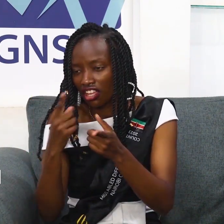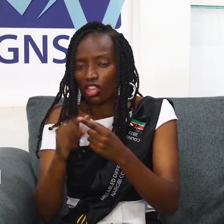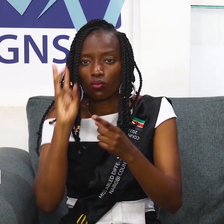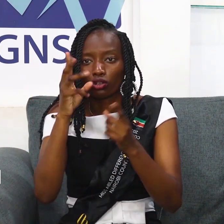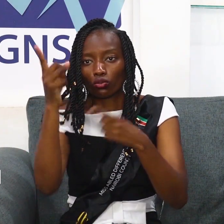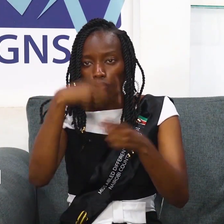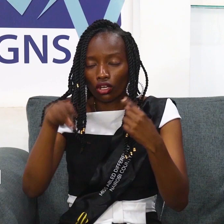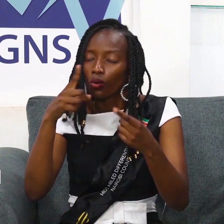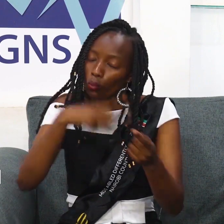issue